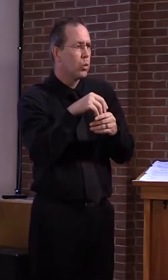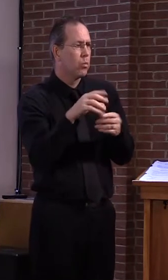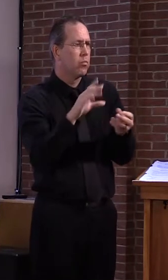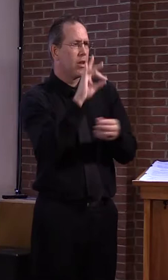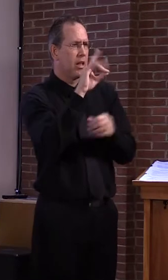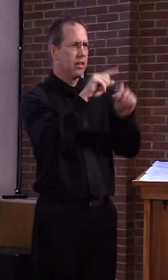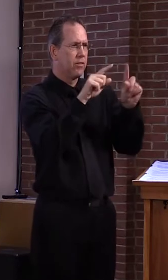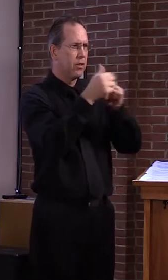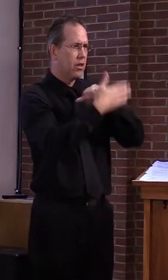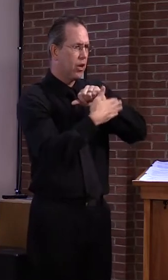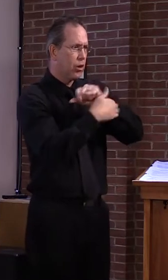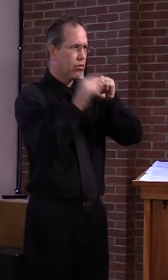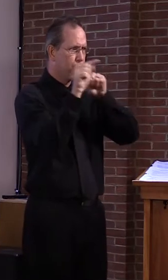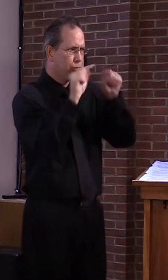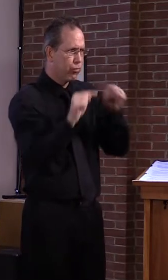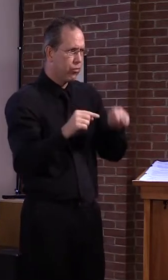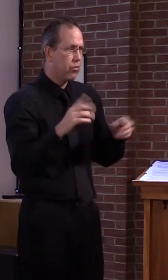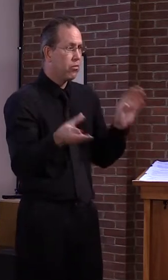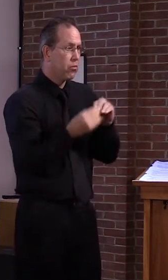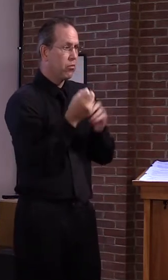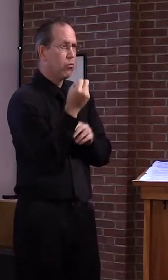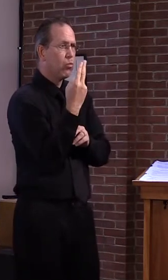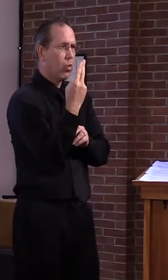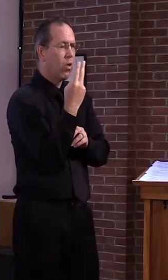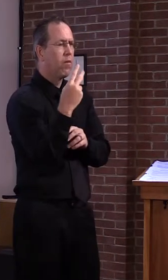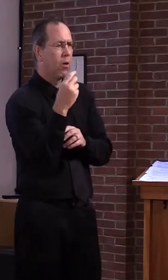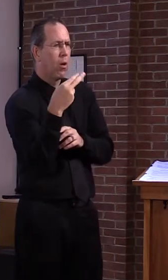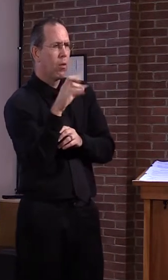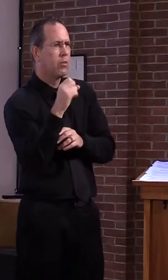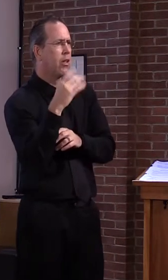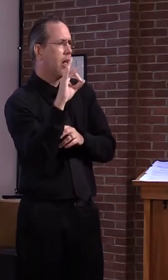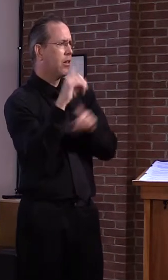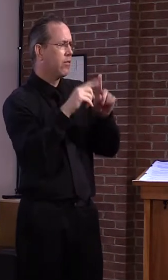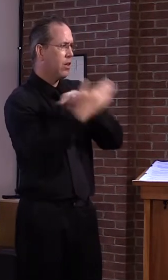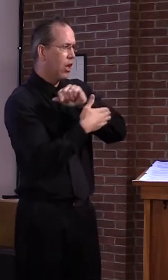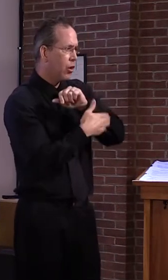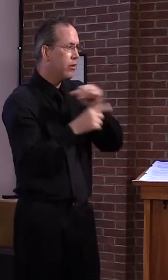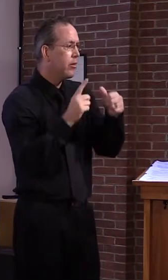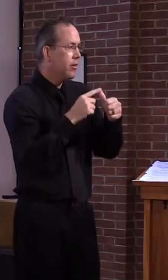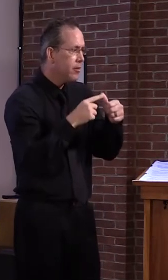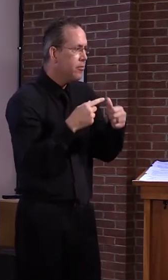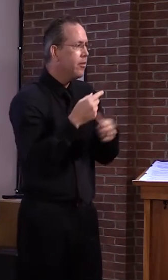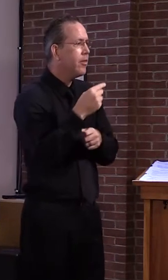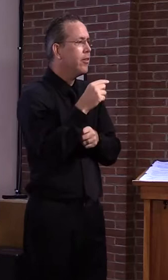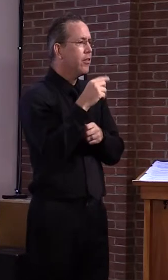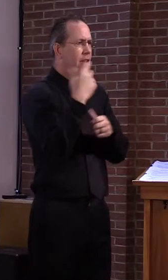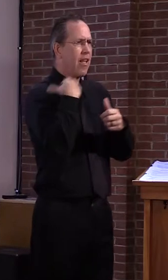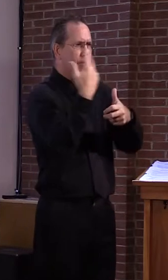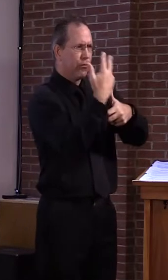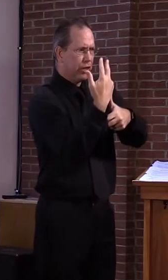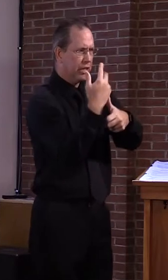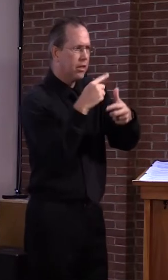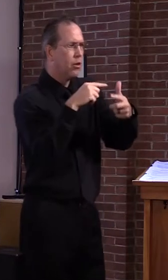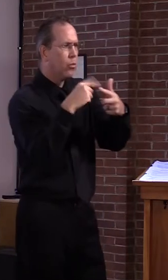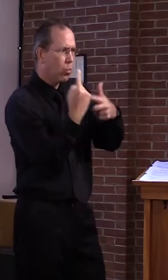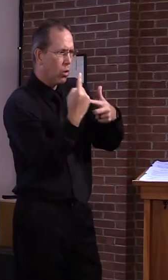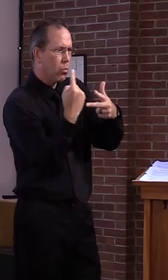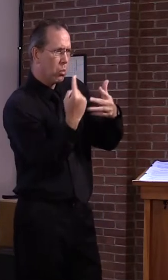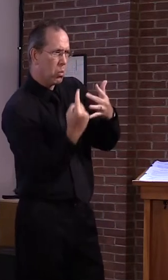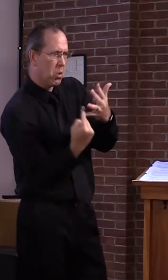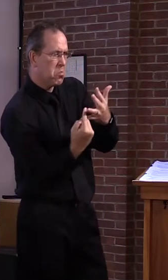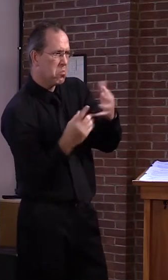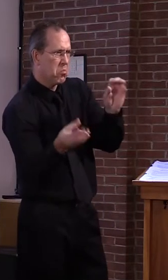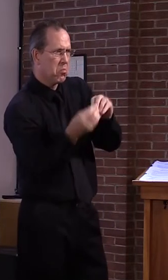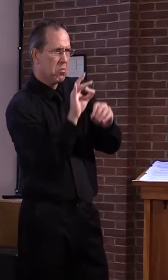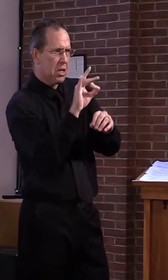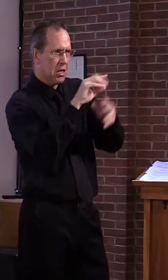hubs that I just mentioned. Addison, 3, Chittenden, 3, Franklin, 1, Lamoille, 1, Rutland,